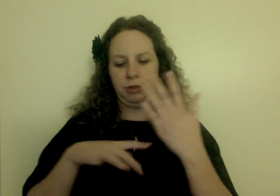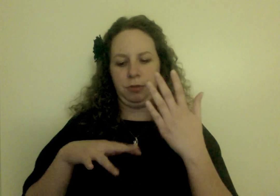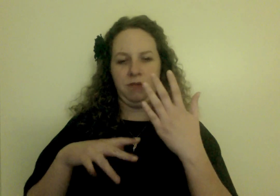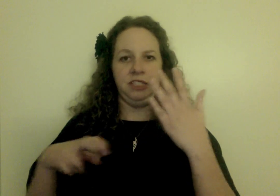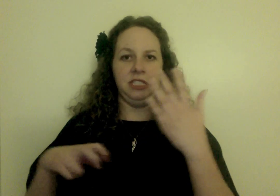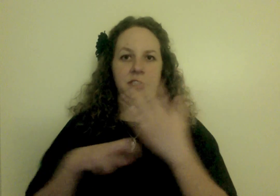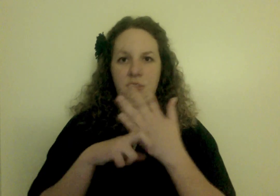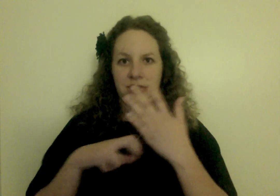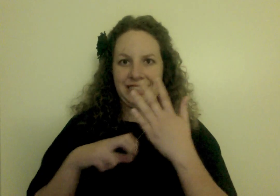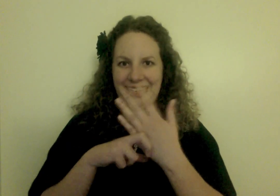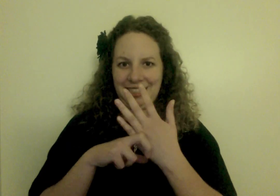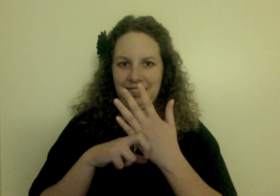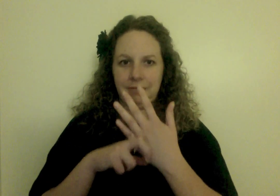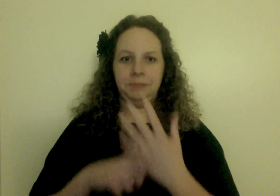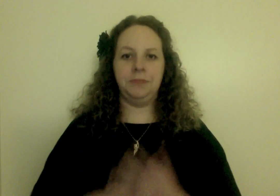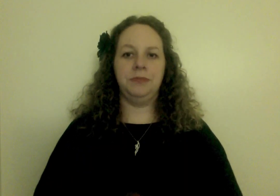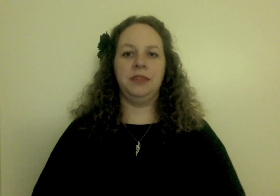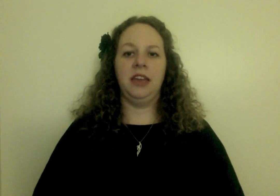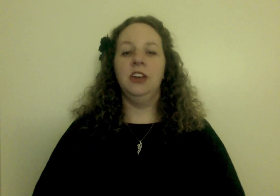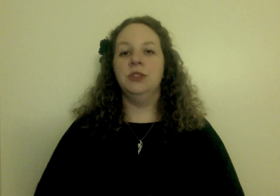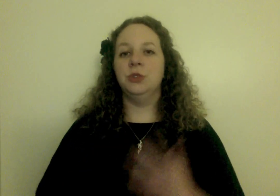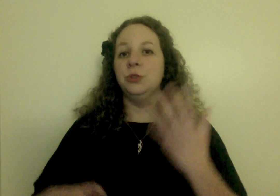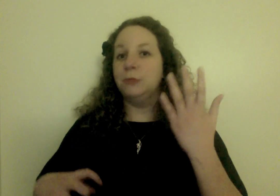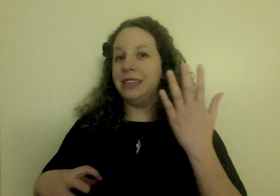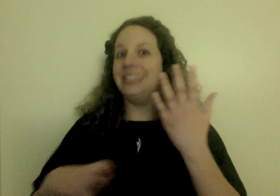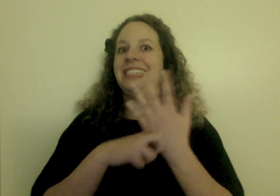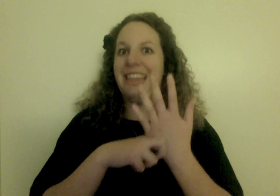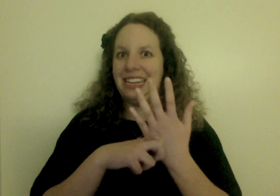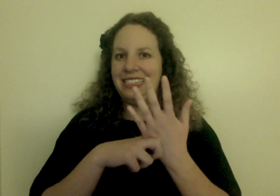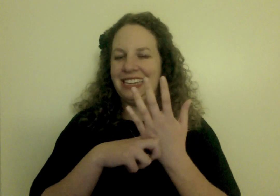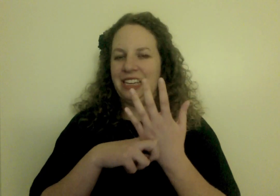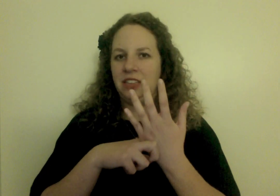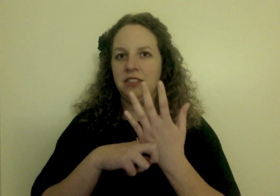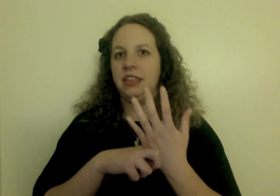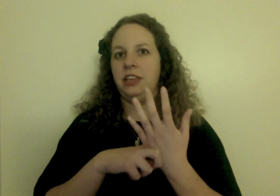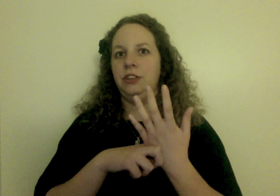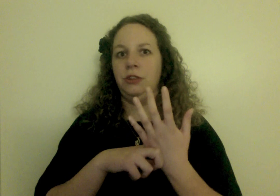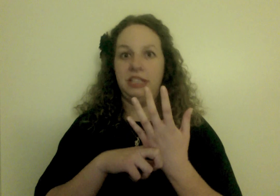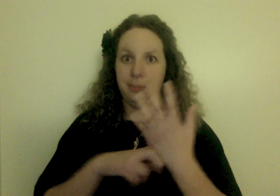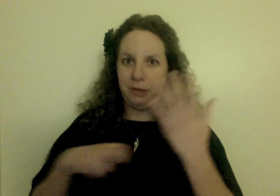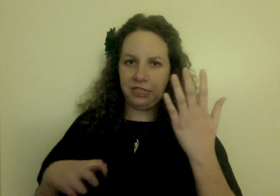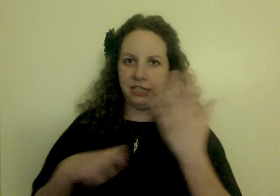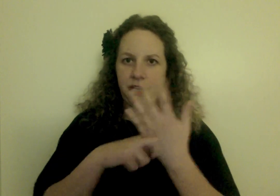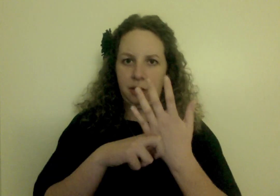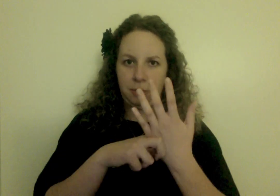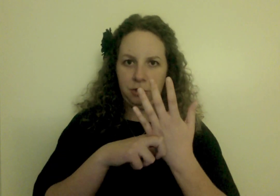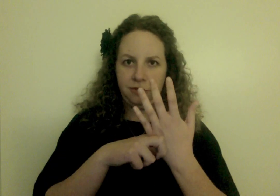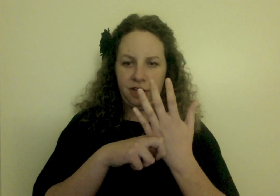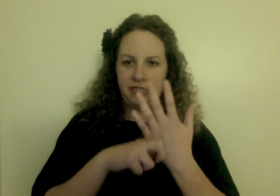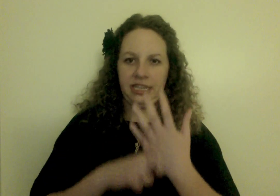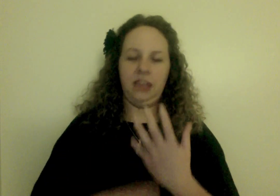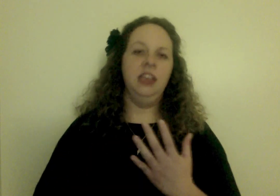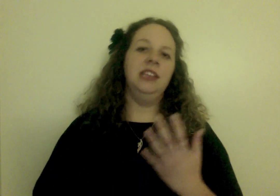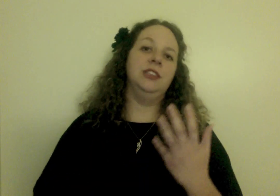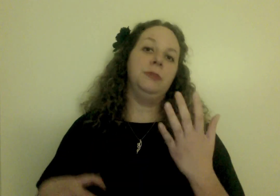your palm facing down. Tickets. Okay. So this would be like to get a ticket, like you got a speeding ticket, got pulled over and got a ticket. This would be